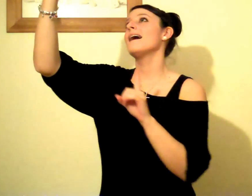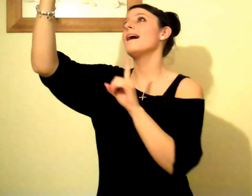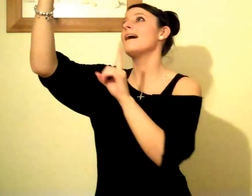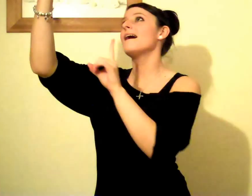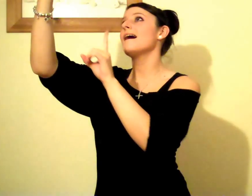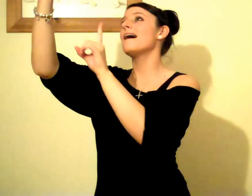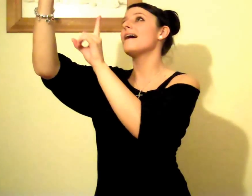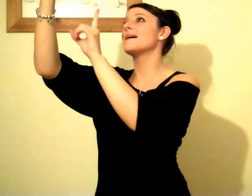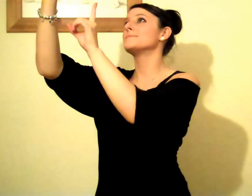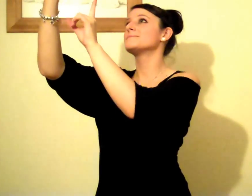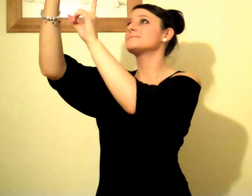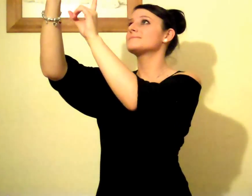up